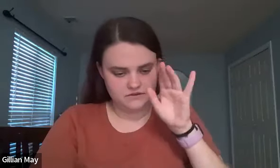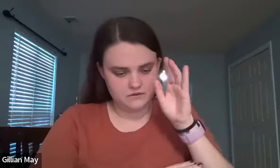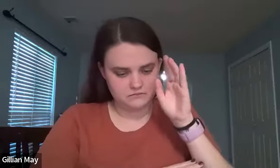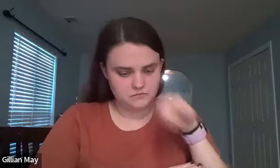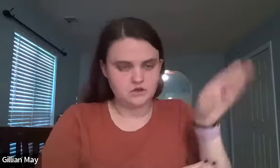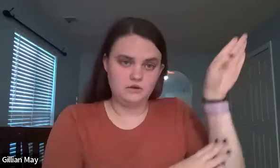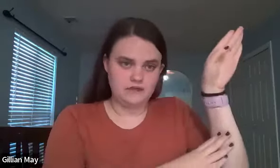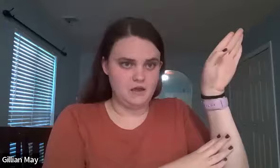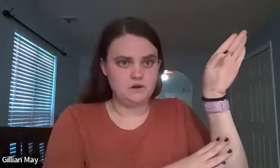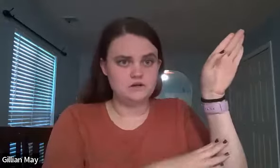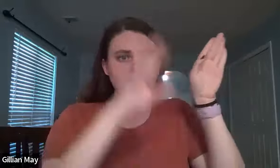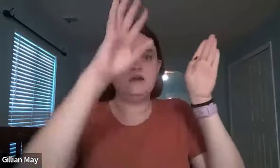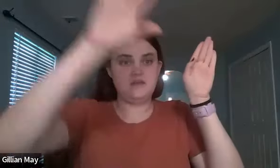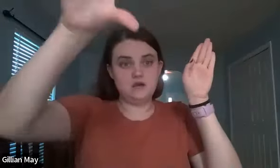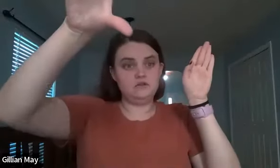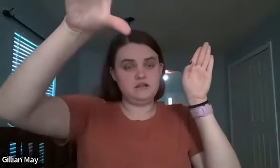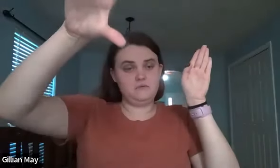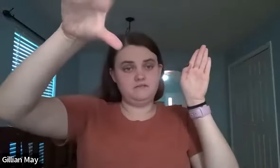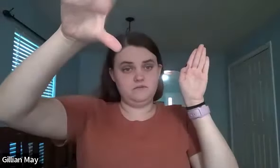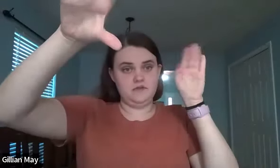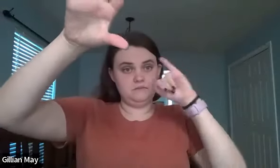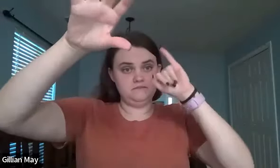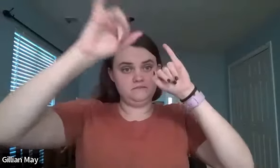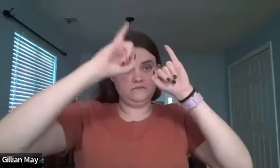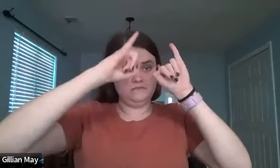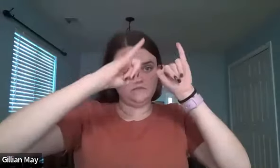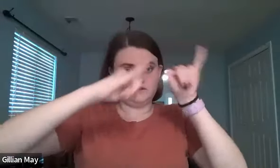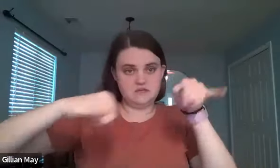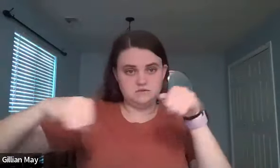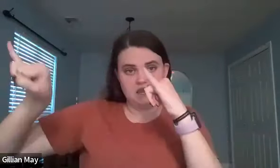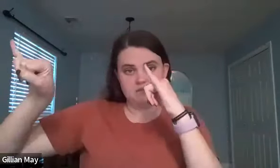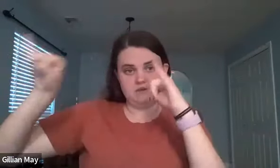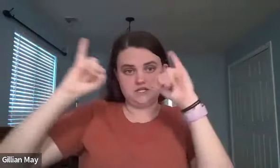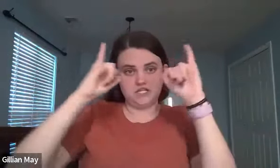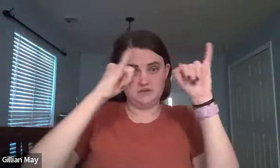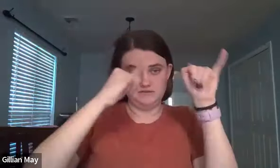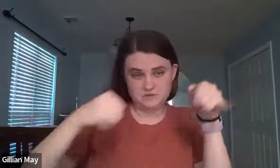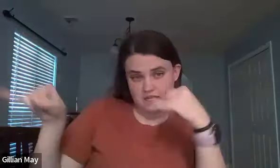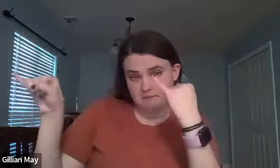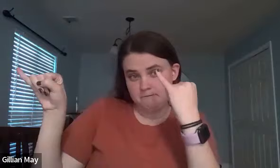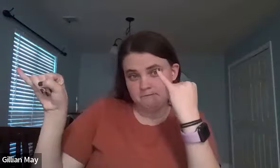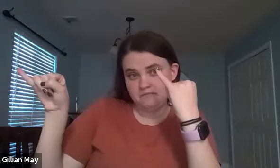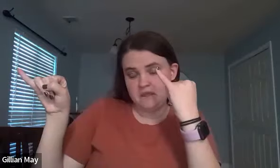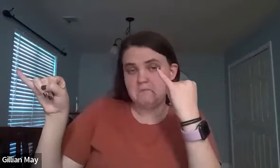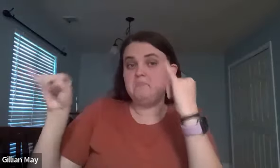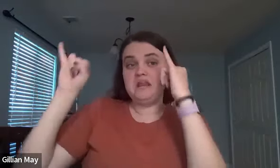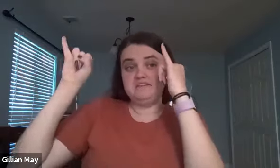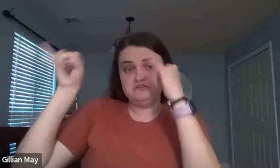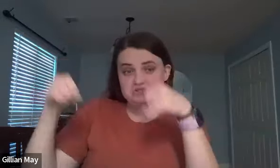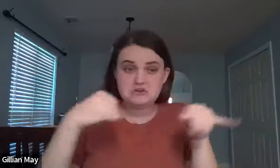the hook going outward. That'll look like that way for them. So that's why I make my J's go this way. But if you do go